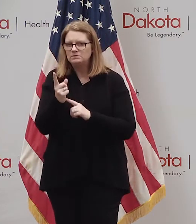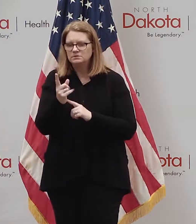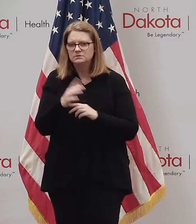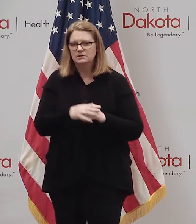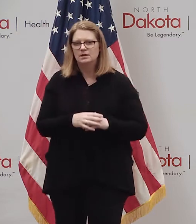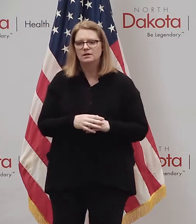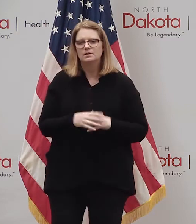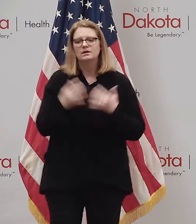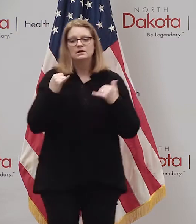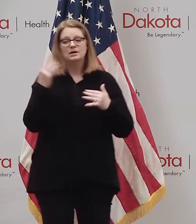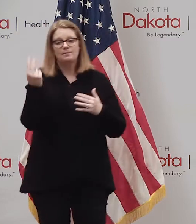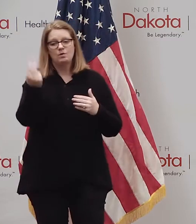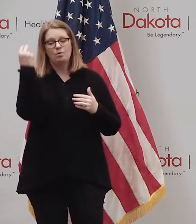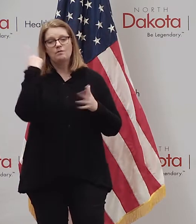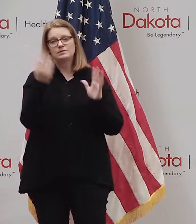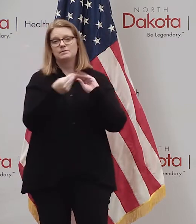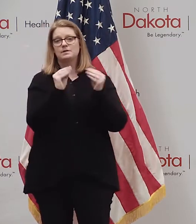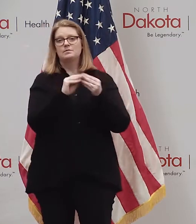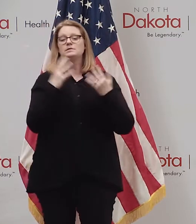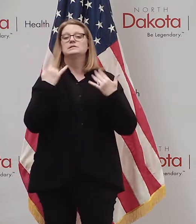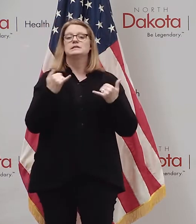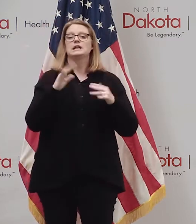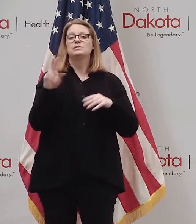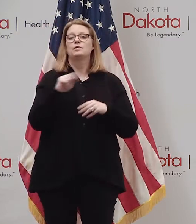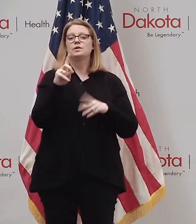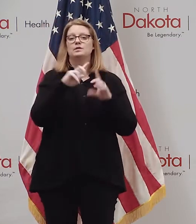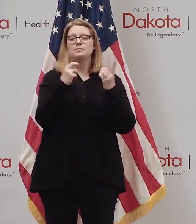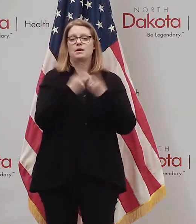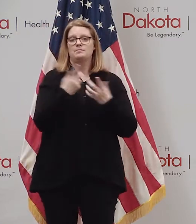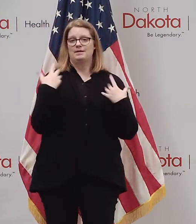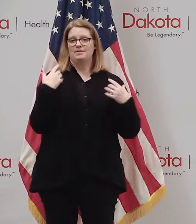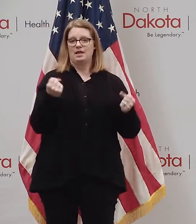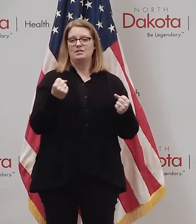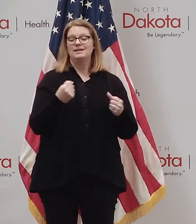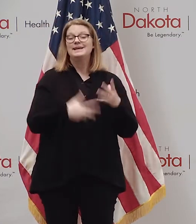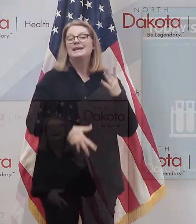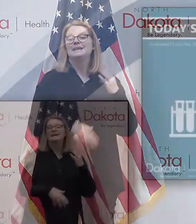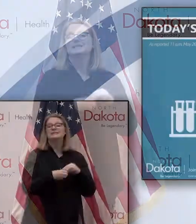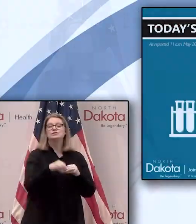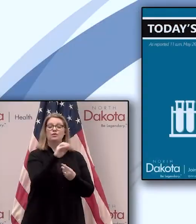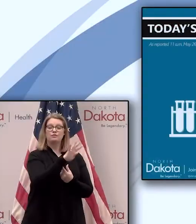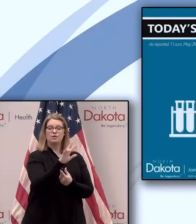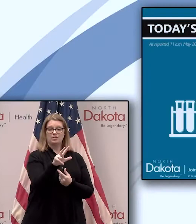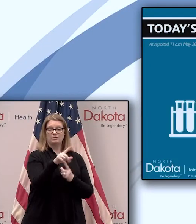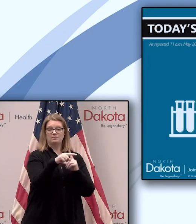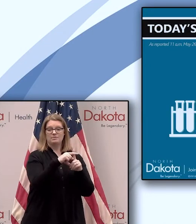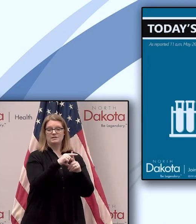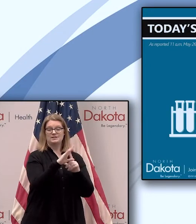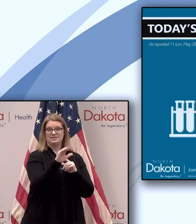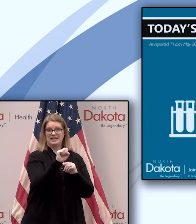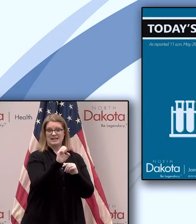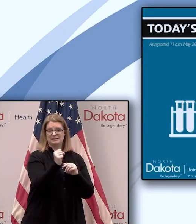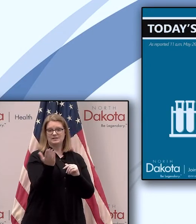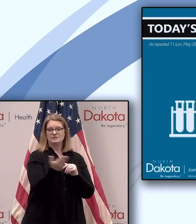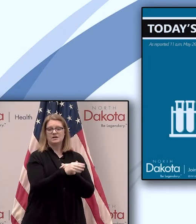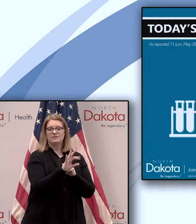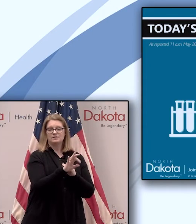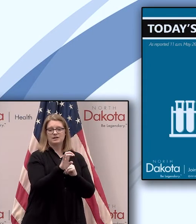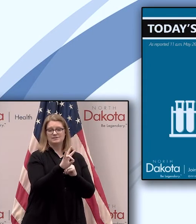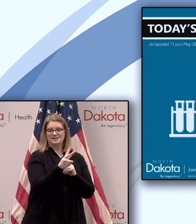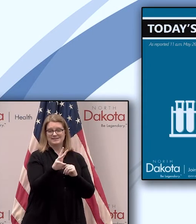I want to go through some numbers today. Today, the Department of Health confirmed 43 additional cases out of 976